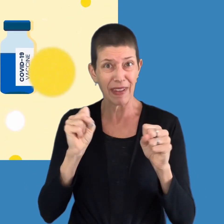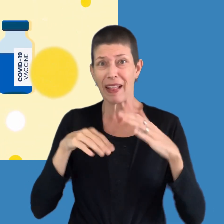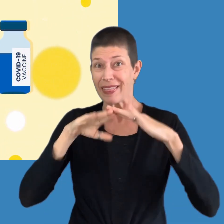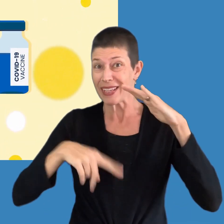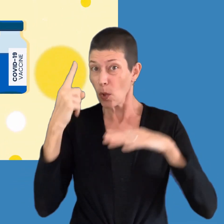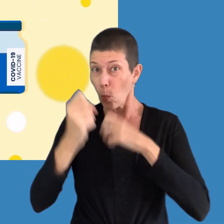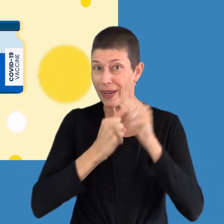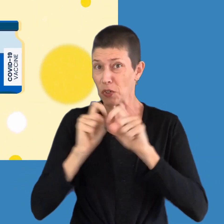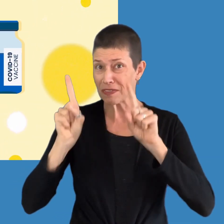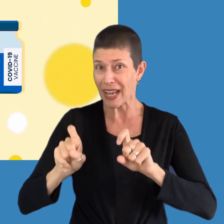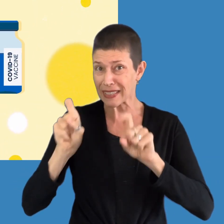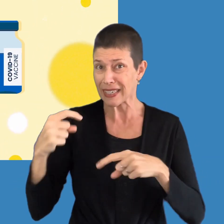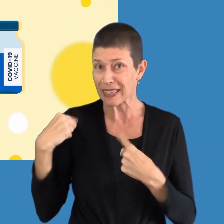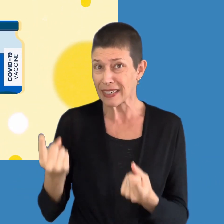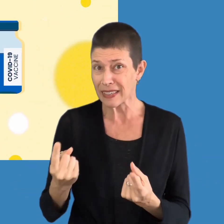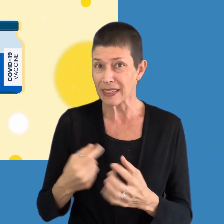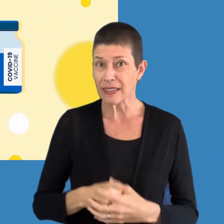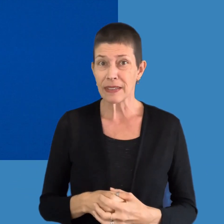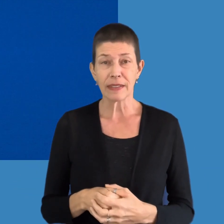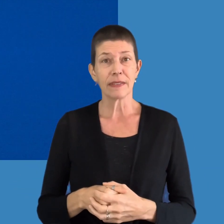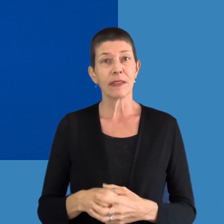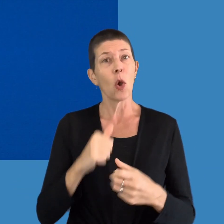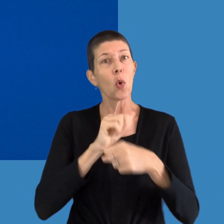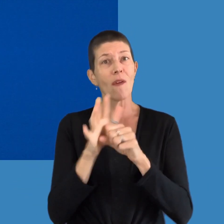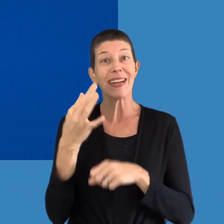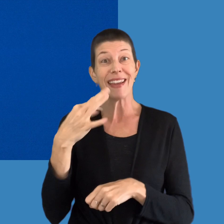they're safe after less than a year of testing?